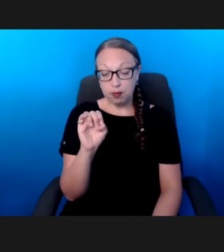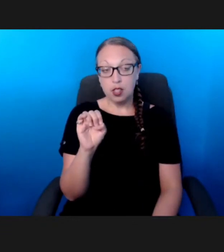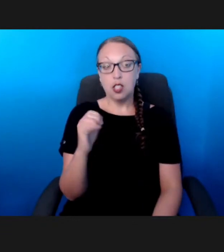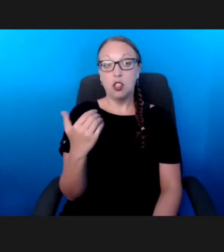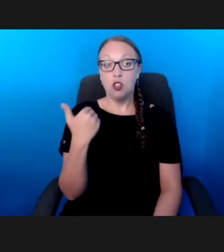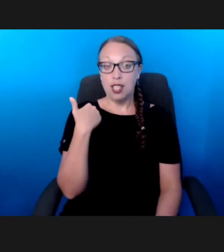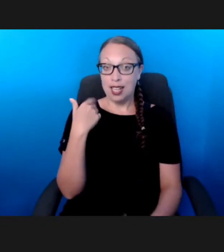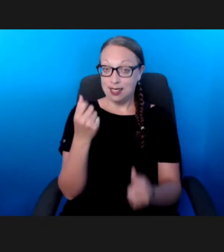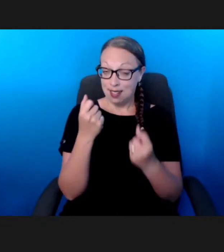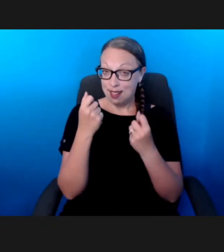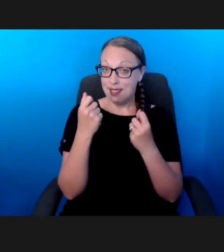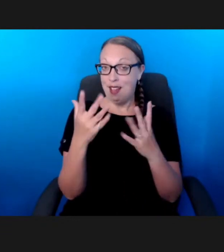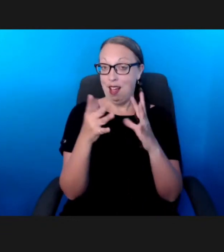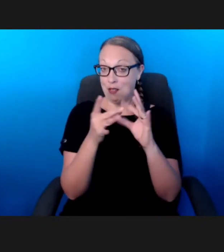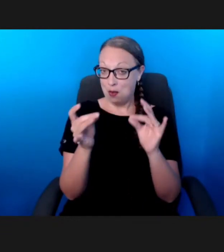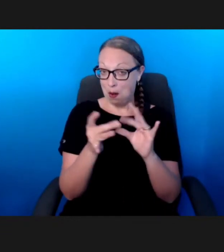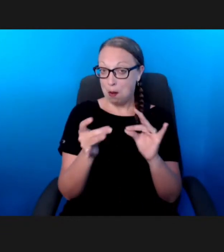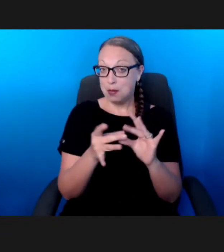say about